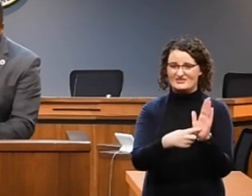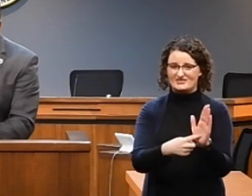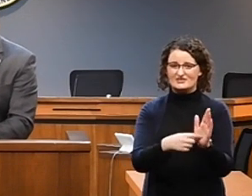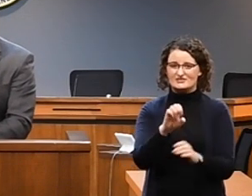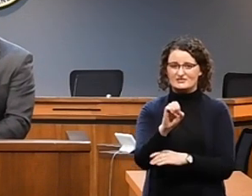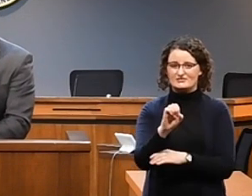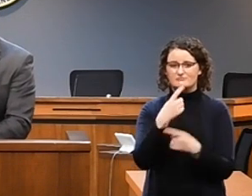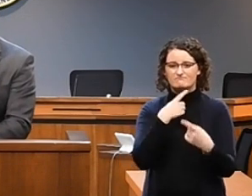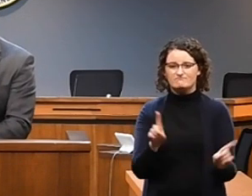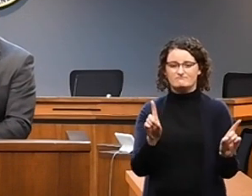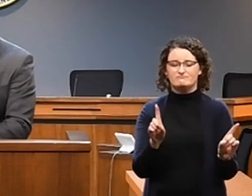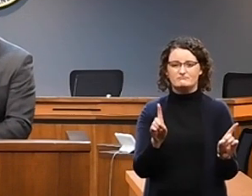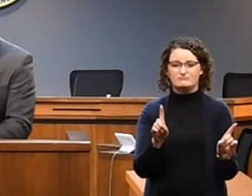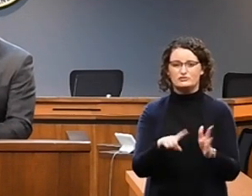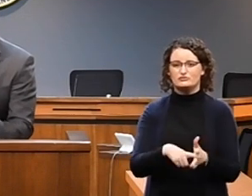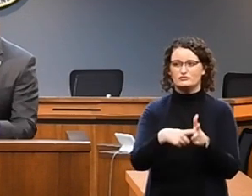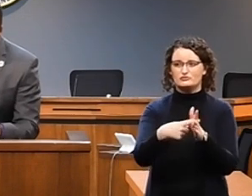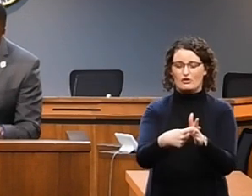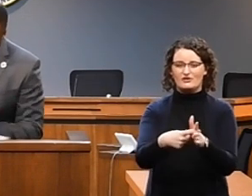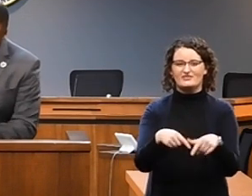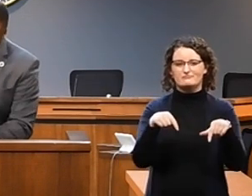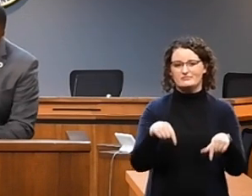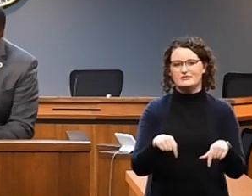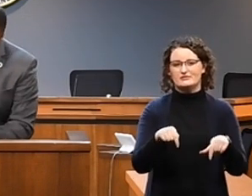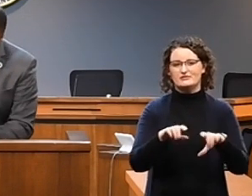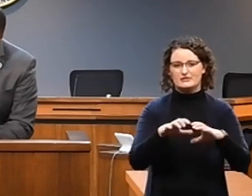executive order launching this council.